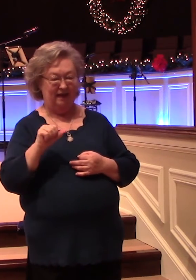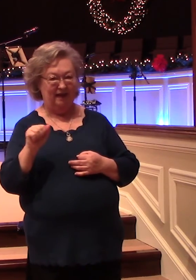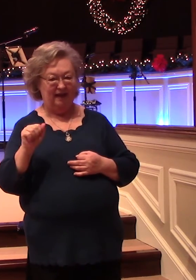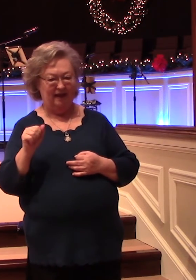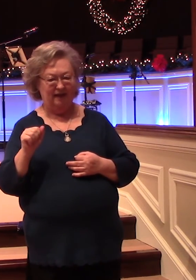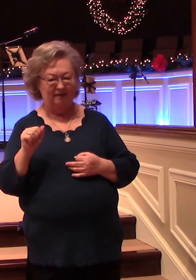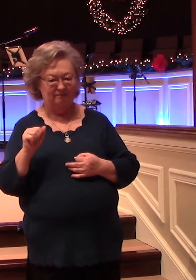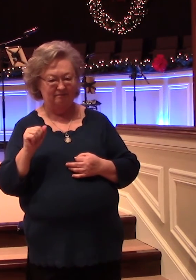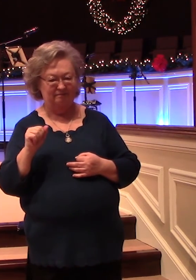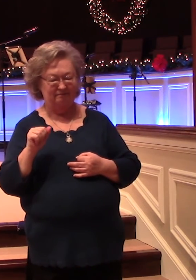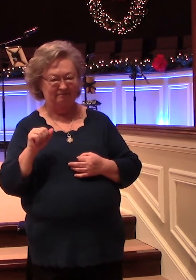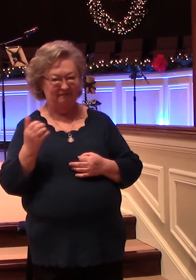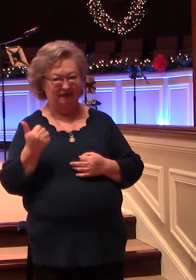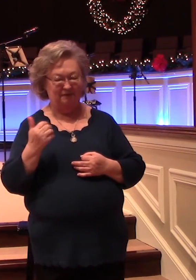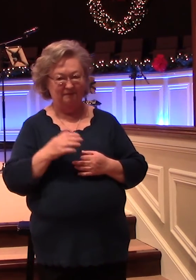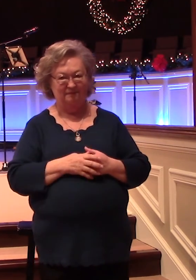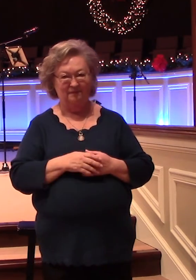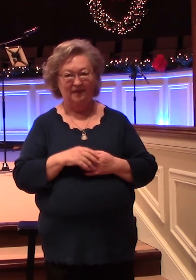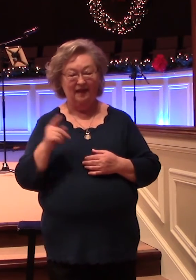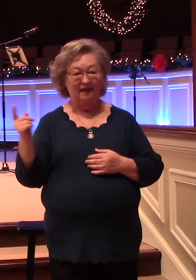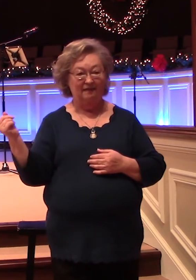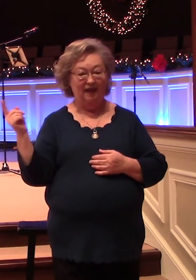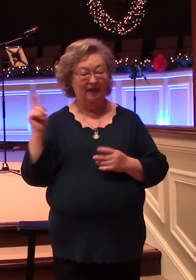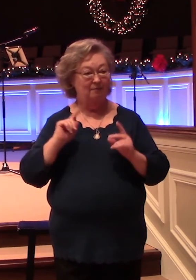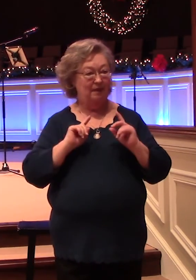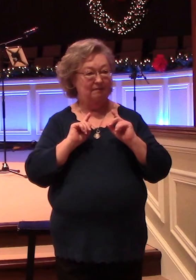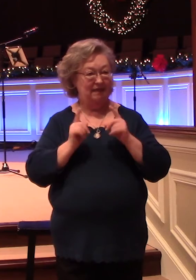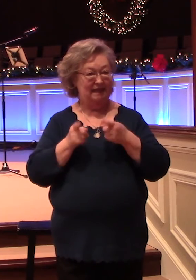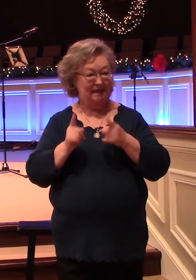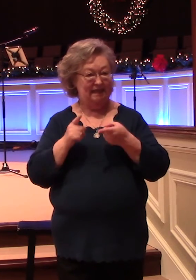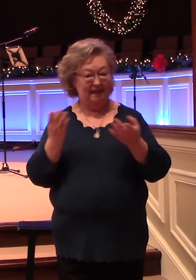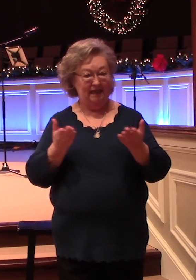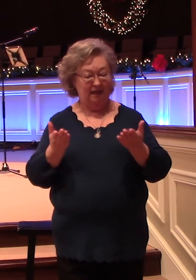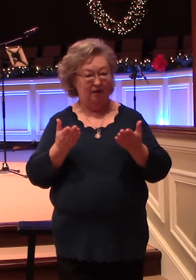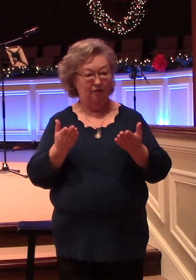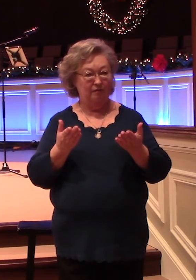Wednesday night. They've been coming for a while. They're believers in the Lord Jesus Christ.